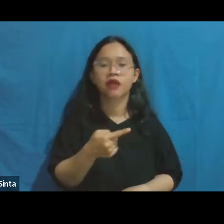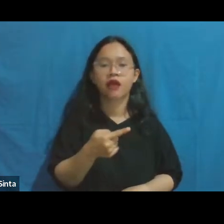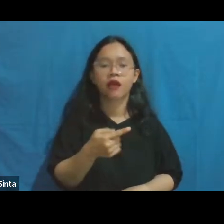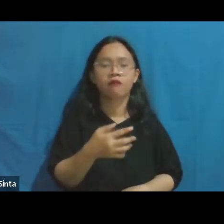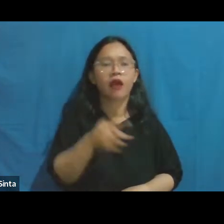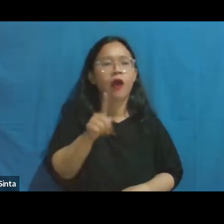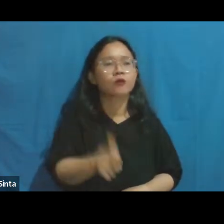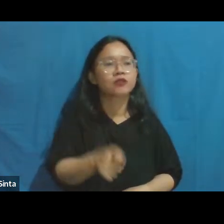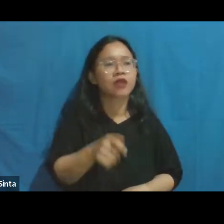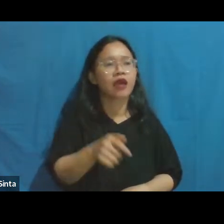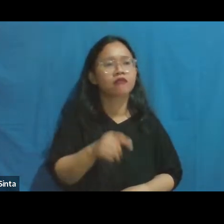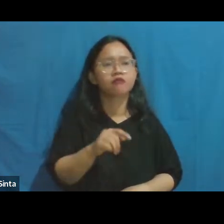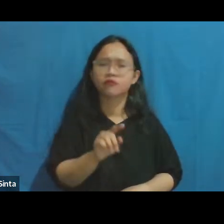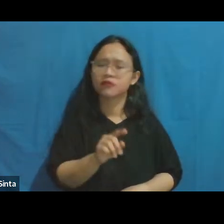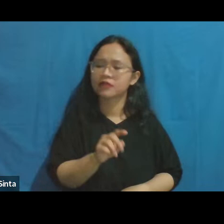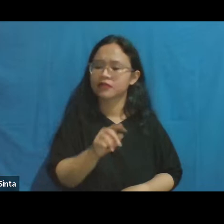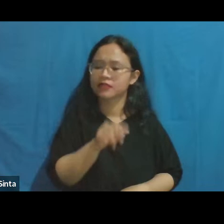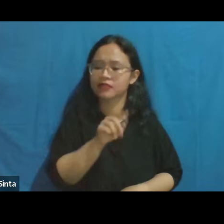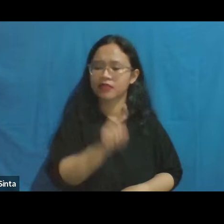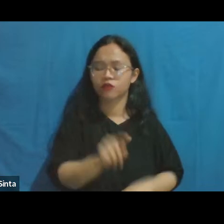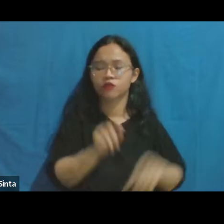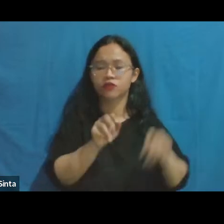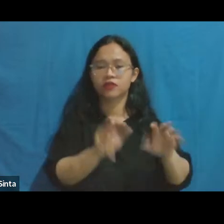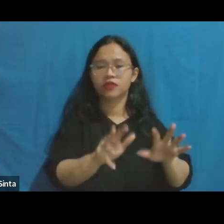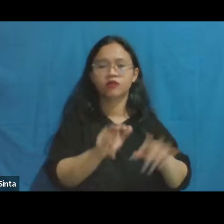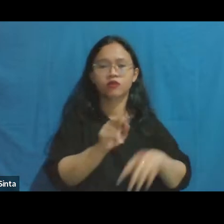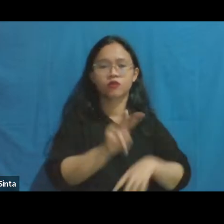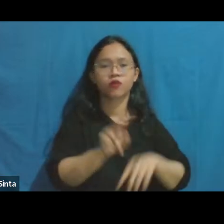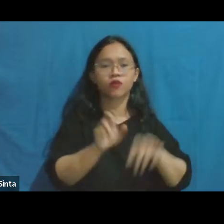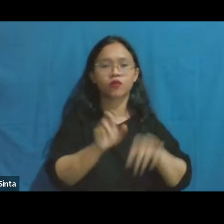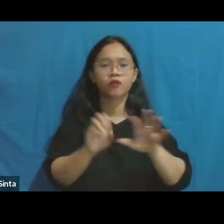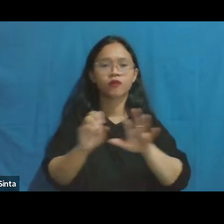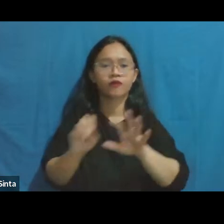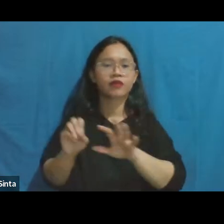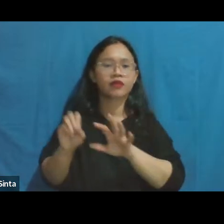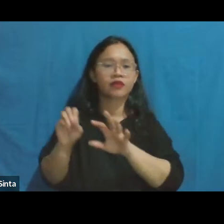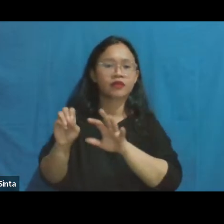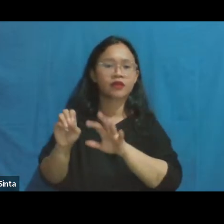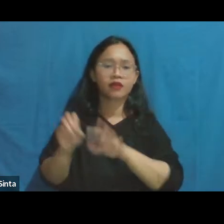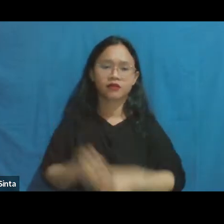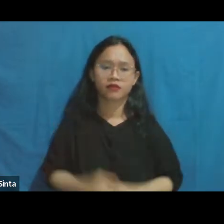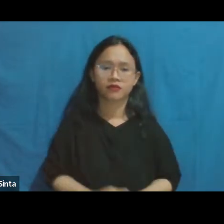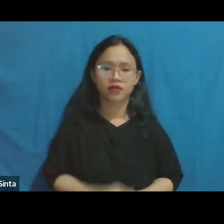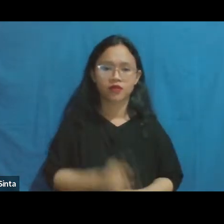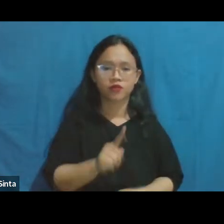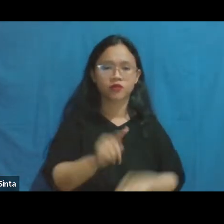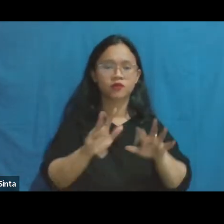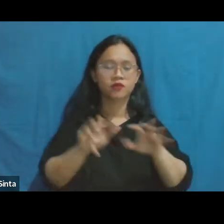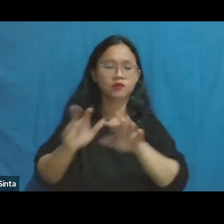in 2019. I think this is the first time the